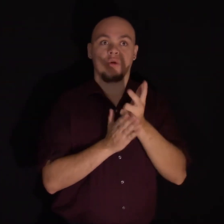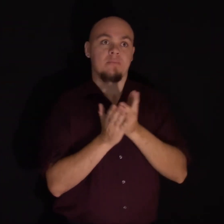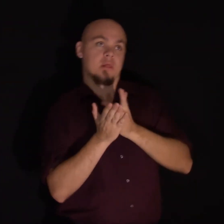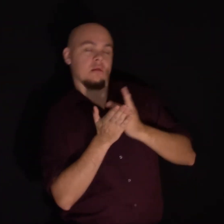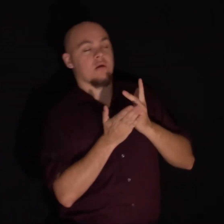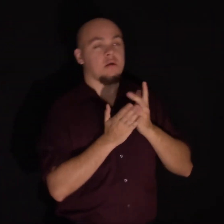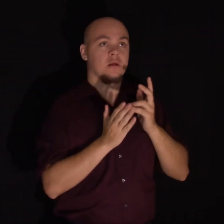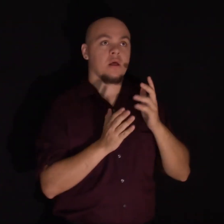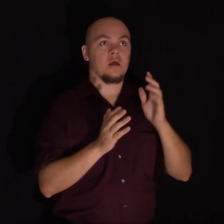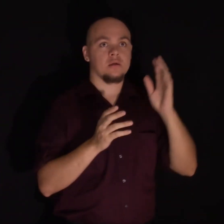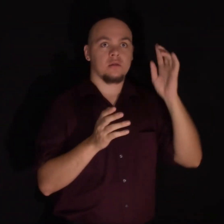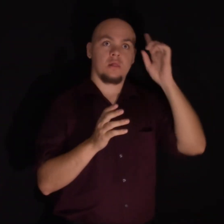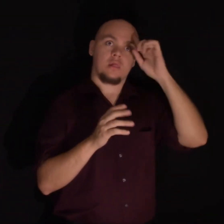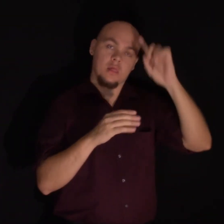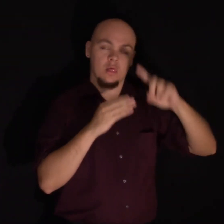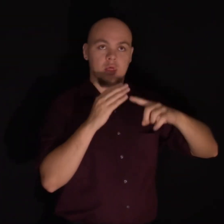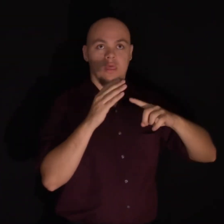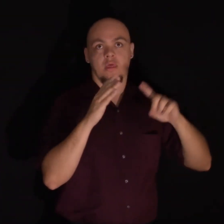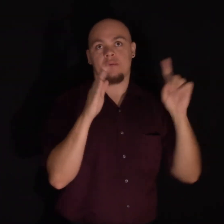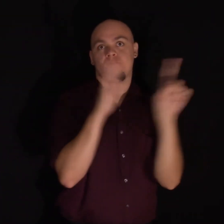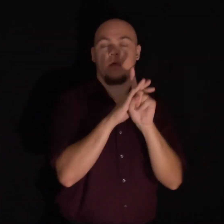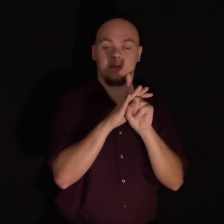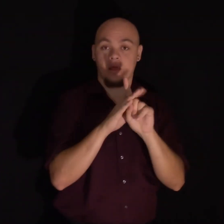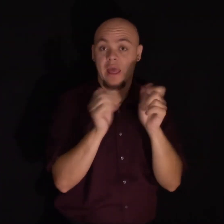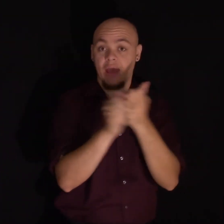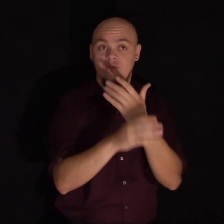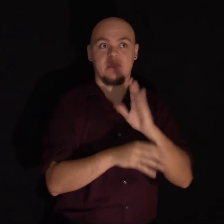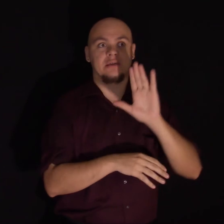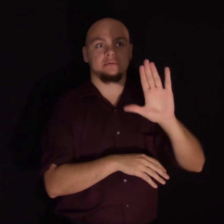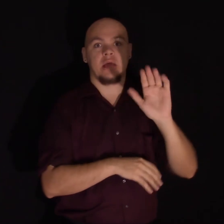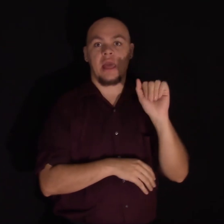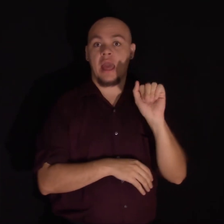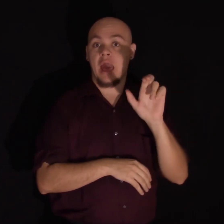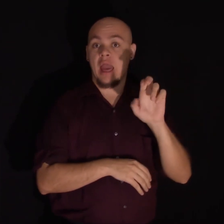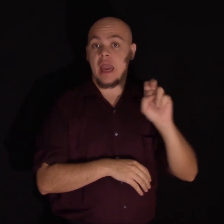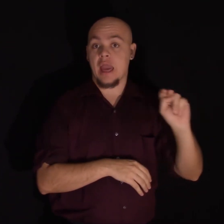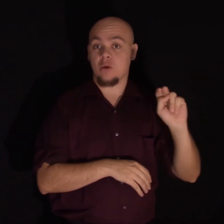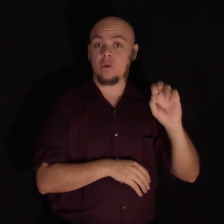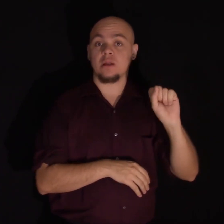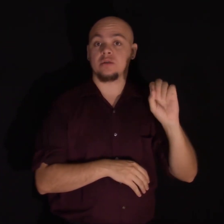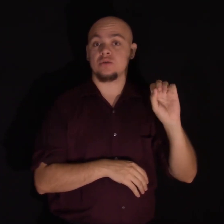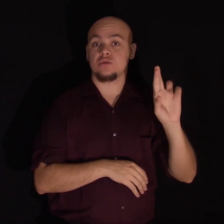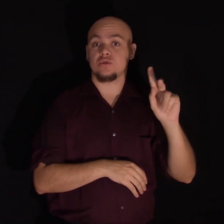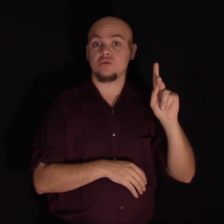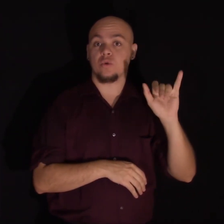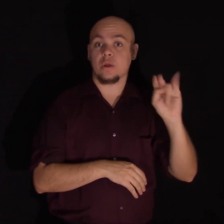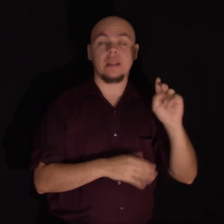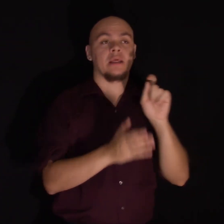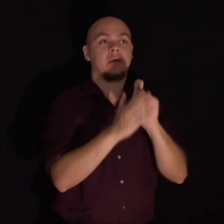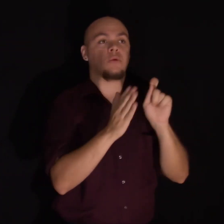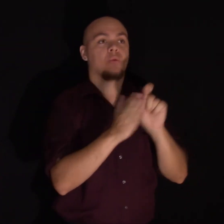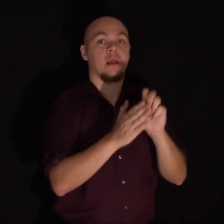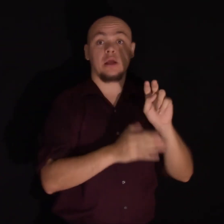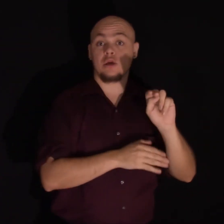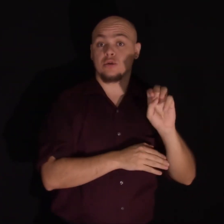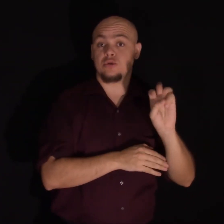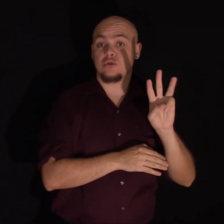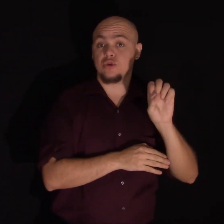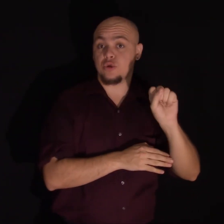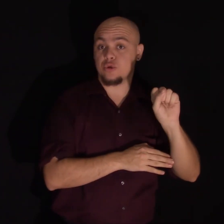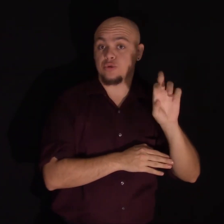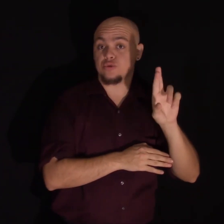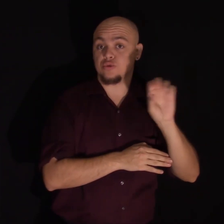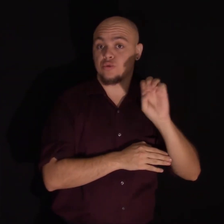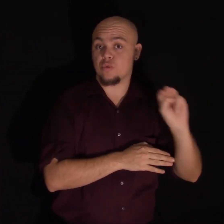Aaron Sorkin. Everything should be left to Aaron Sorkin, who, of course, is responsible for writing The Newsroom and The West Wing, and more notably